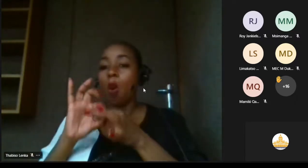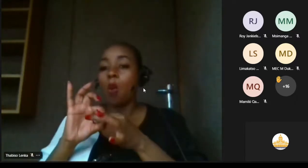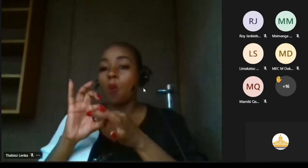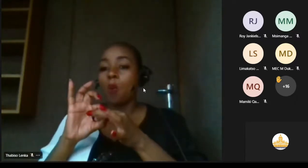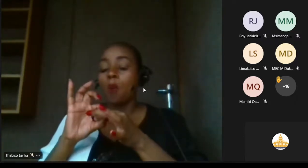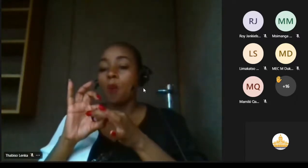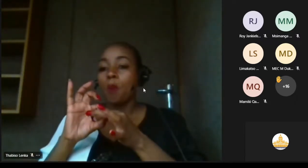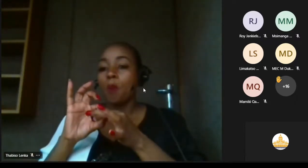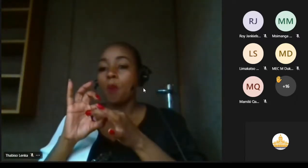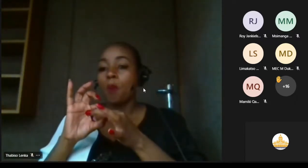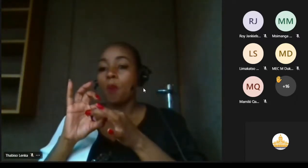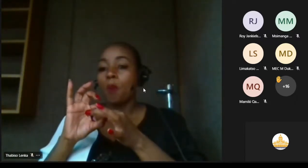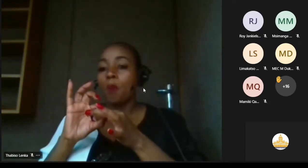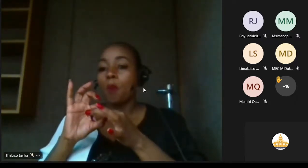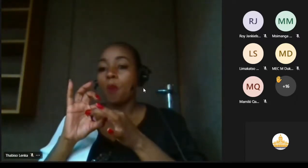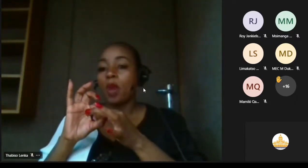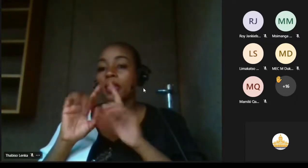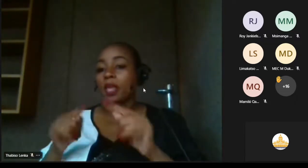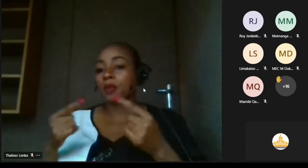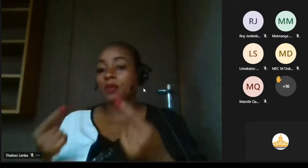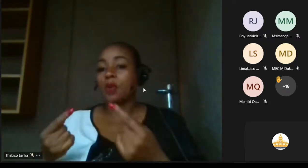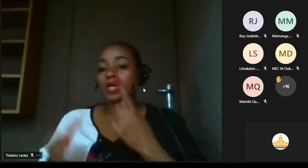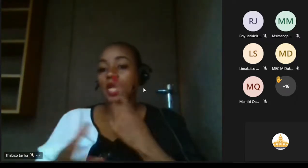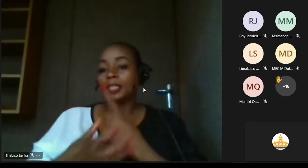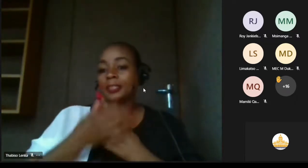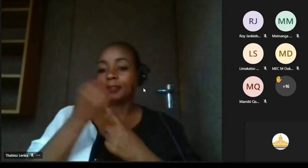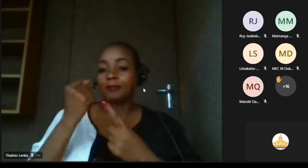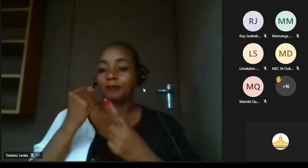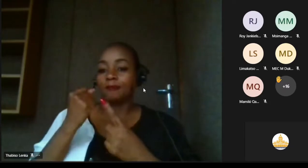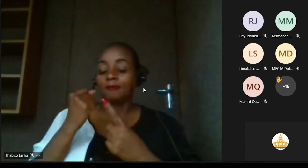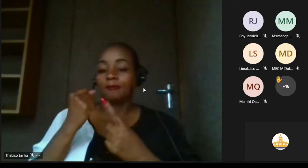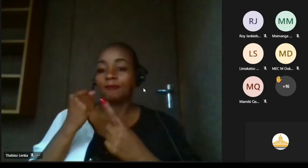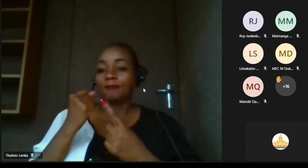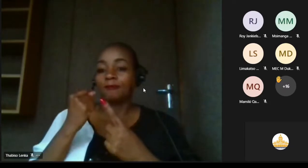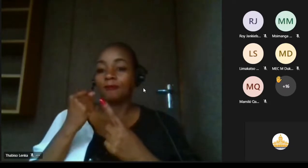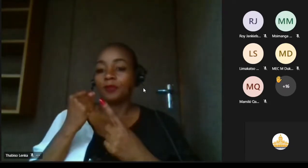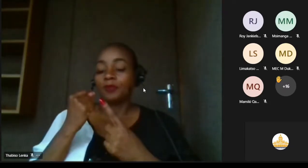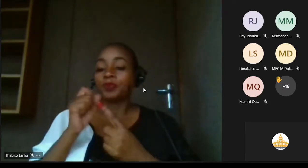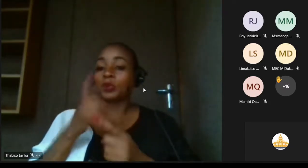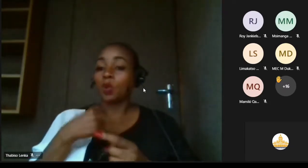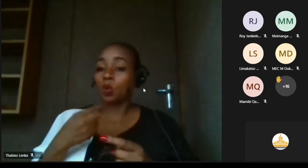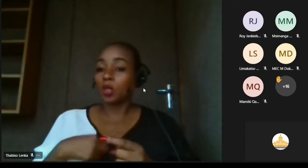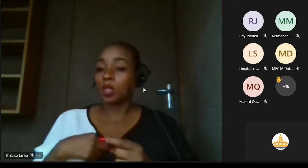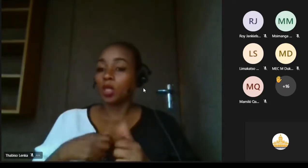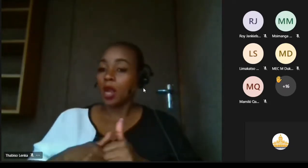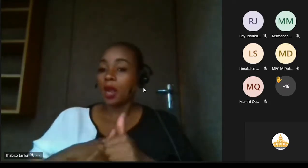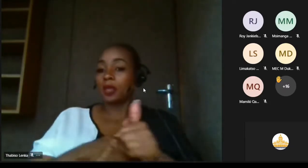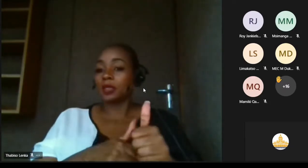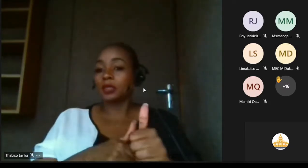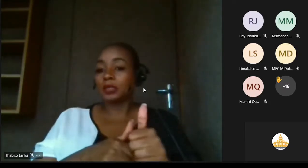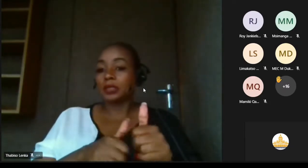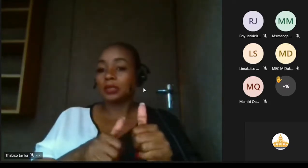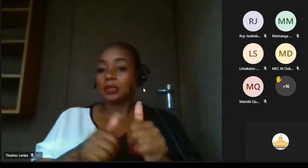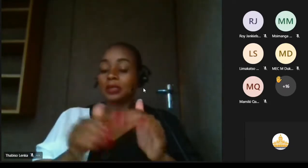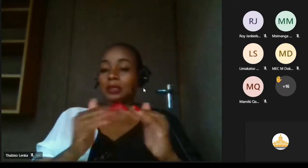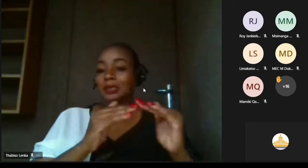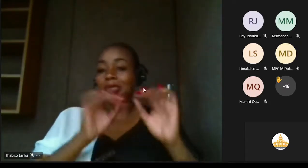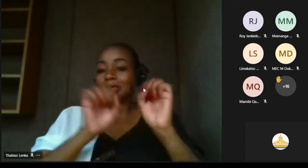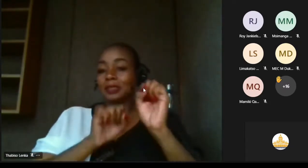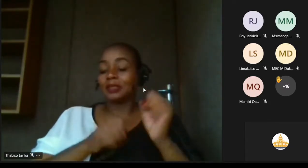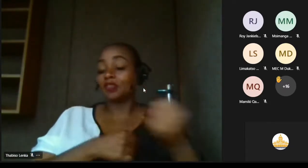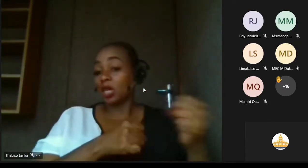functional society. Our focus, Honorable Speaker, aligned to national priorities and overall key